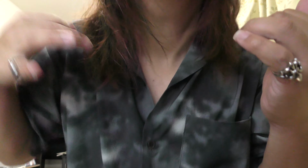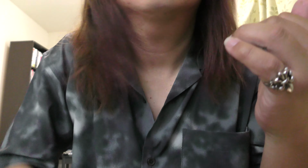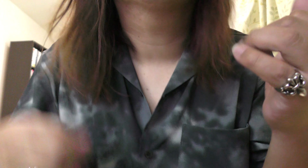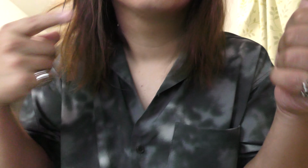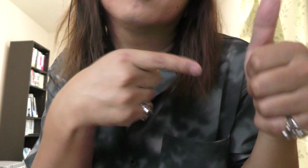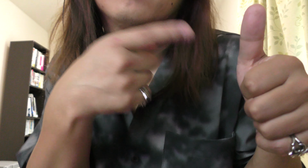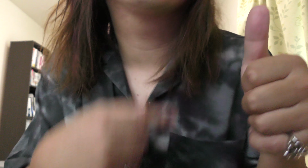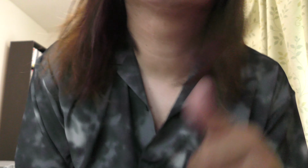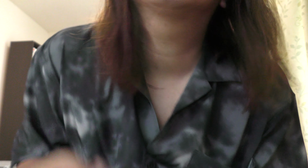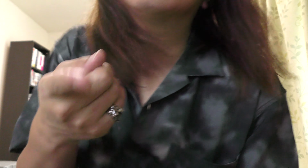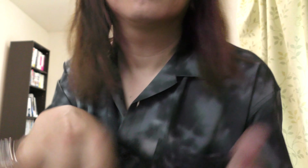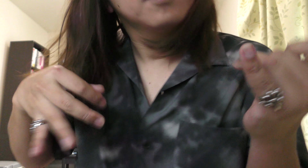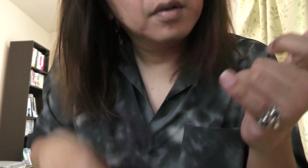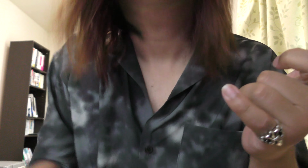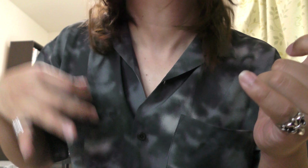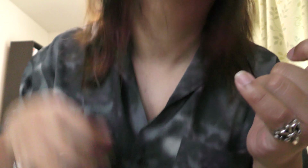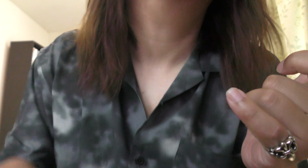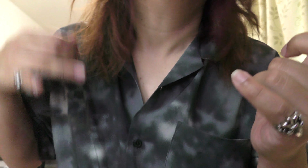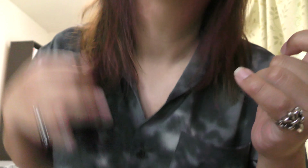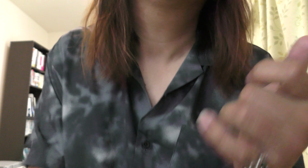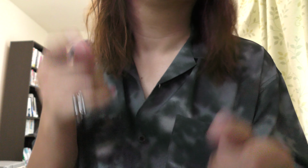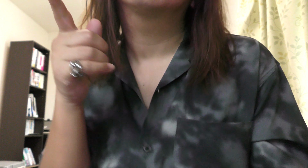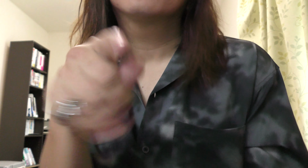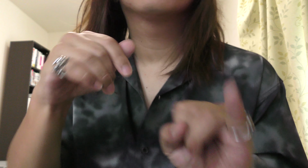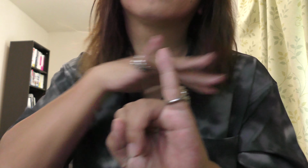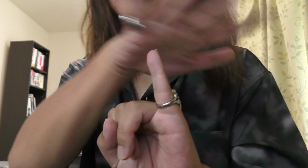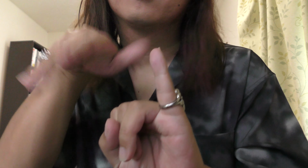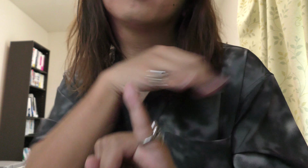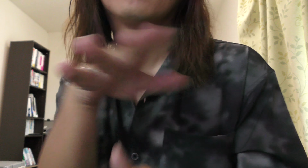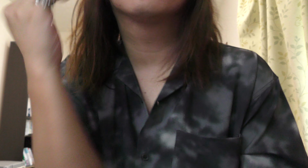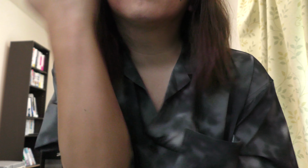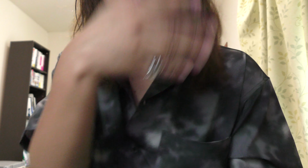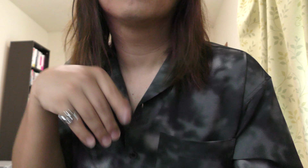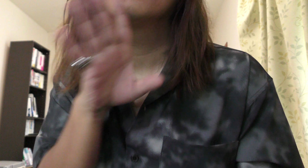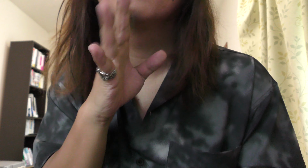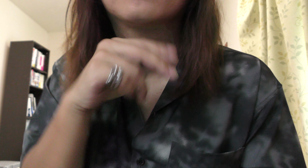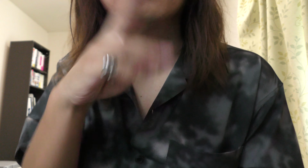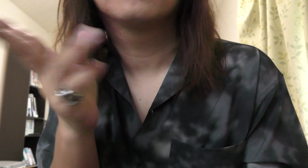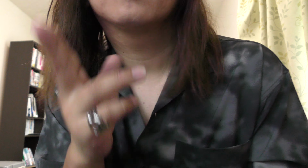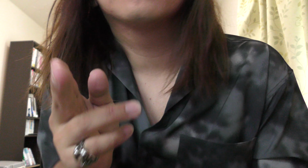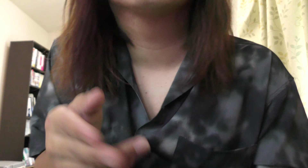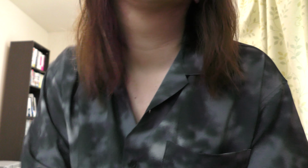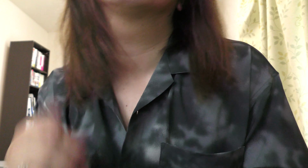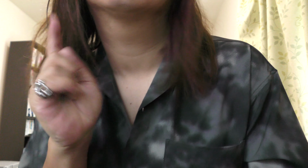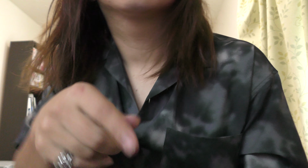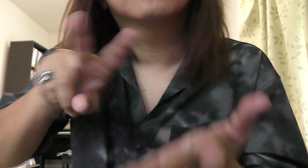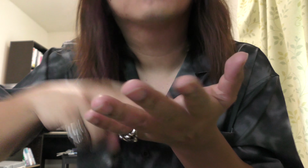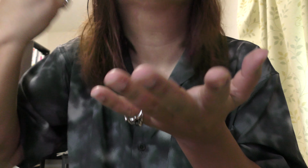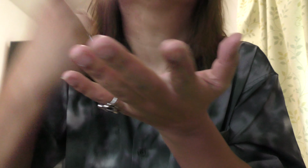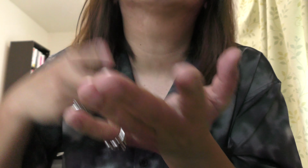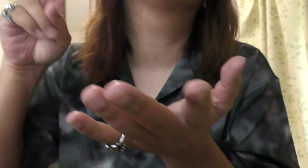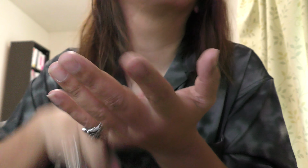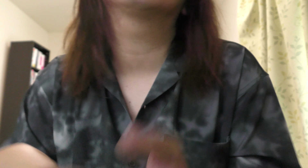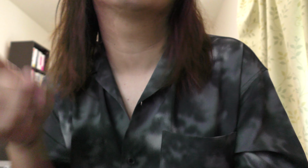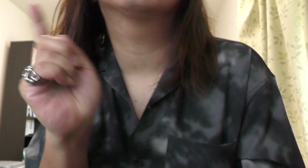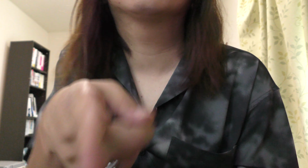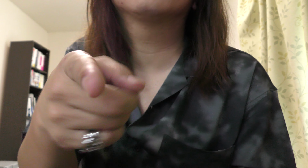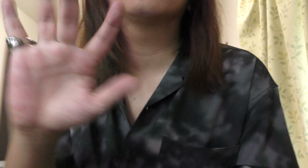superstar, so let me know his guitar, did she pretty think she was? He was a skater boy, she said see